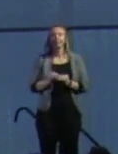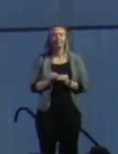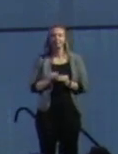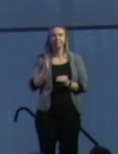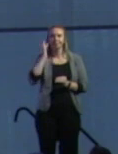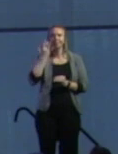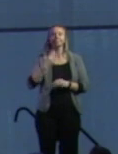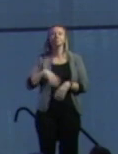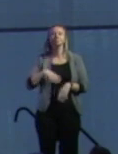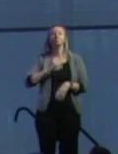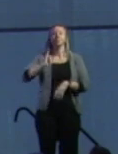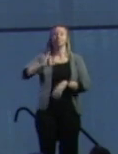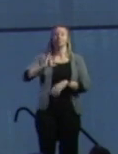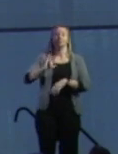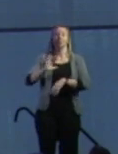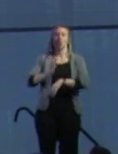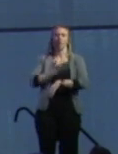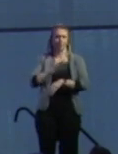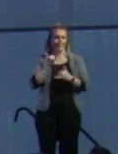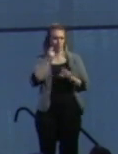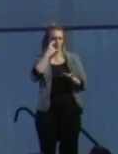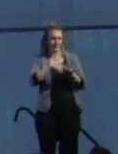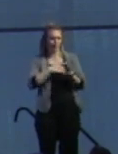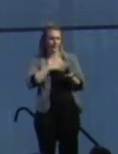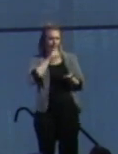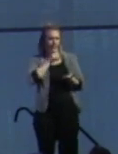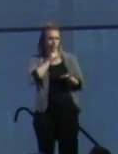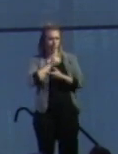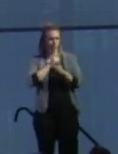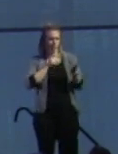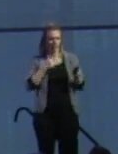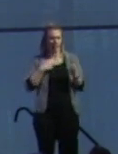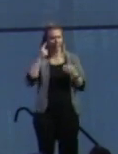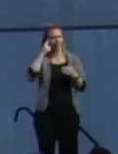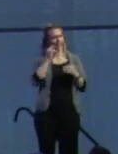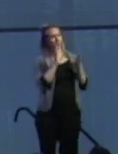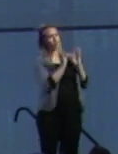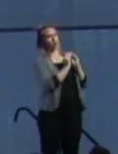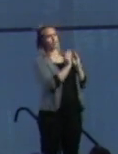concert's probably at like, you can tell my age now. I'm like, now I think in conference terms.